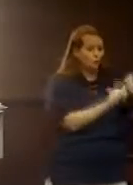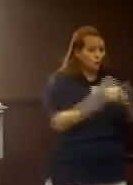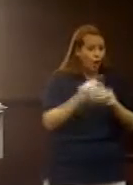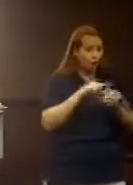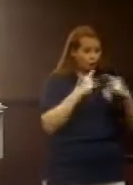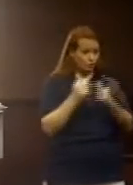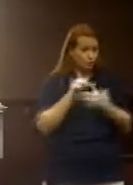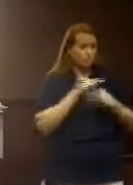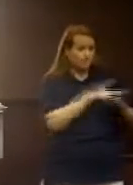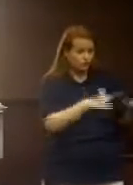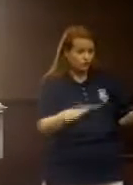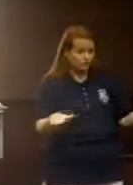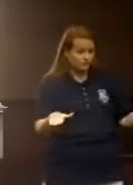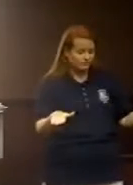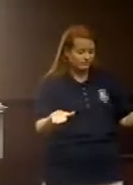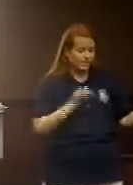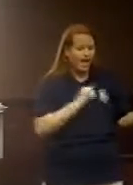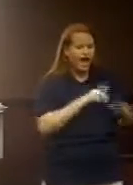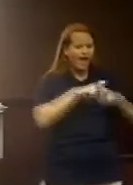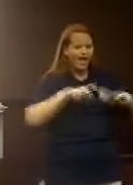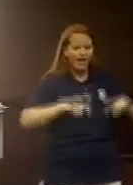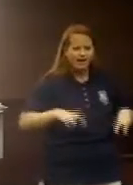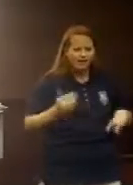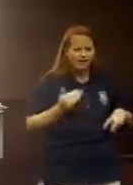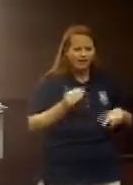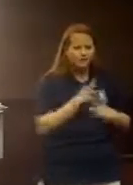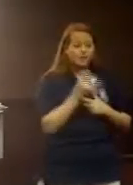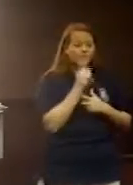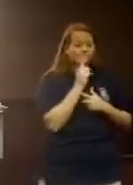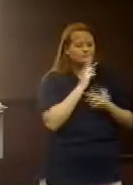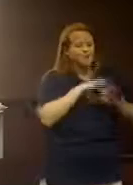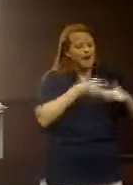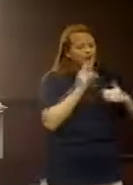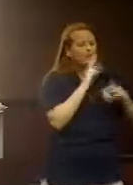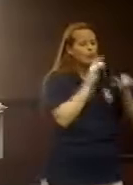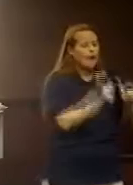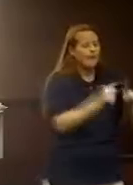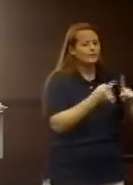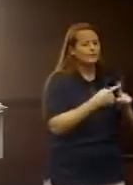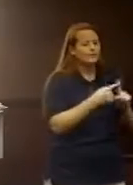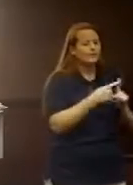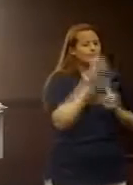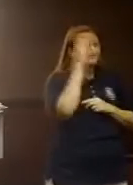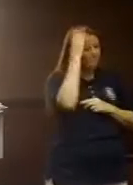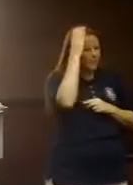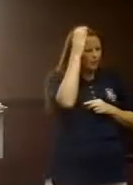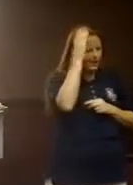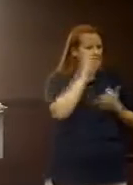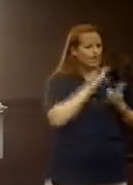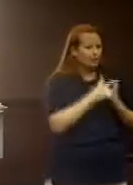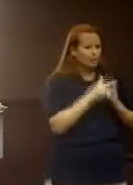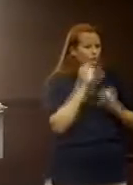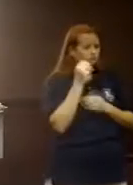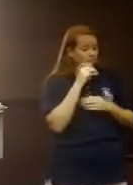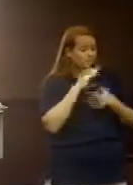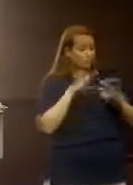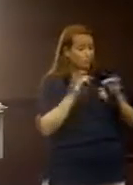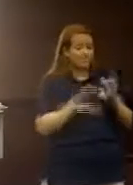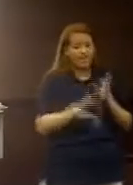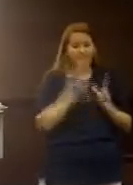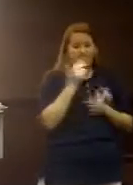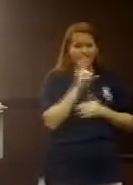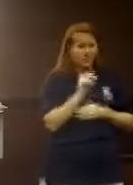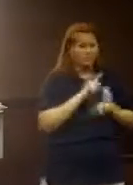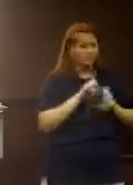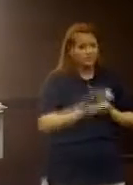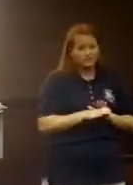of children, and I analyzed whether they were how they were able to comprehend those stories and found no difference. Now,